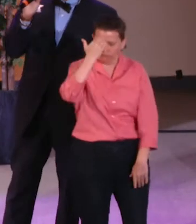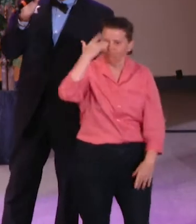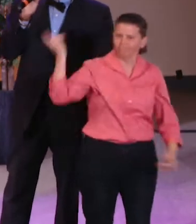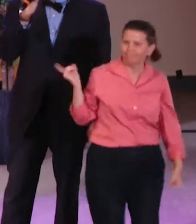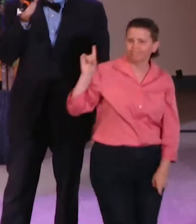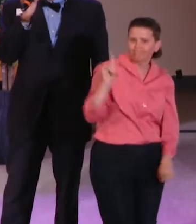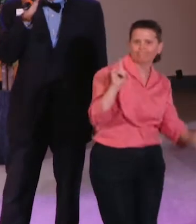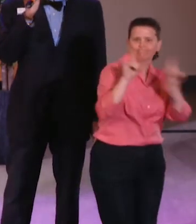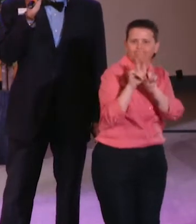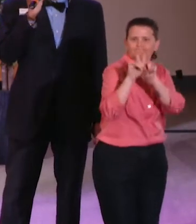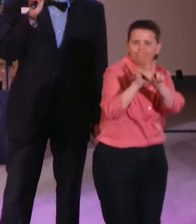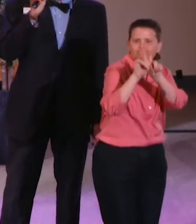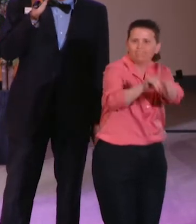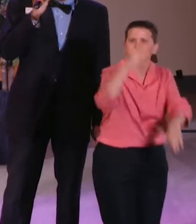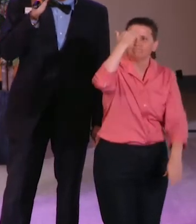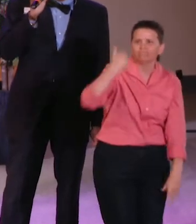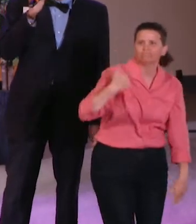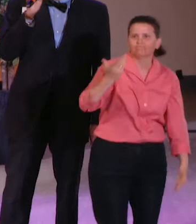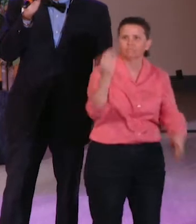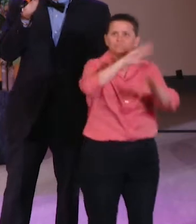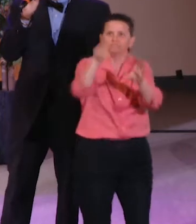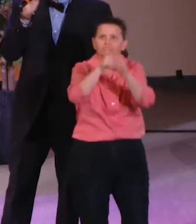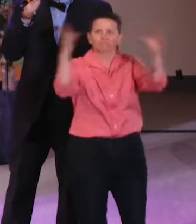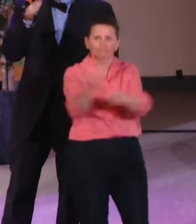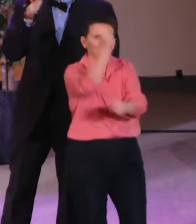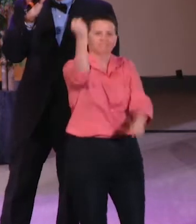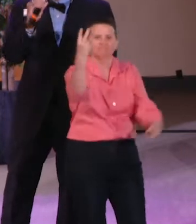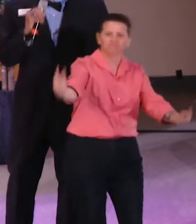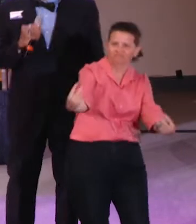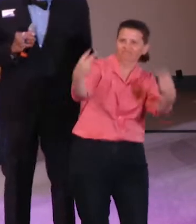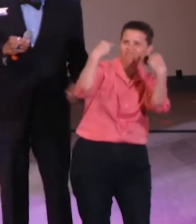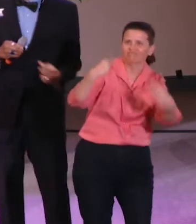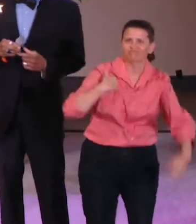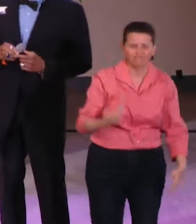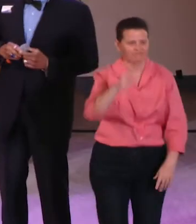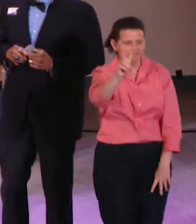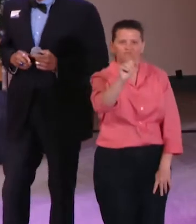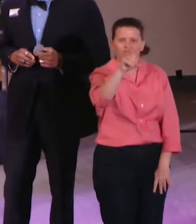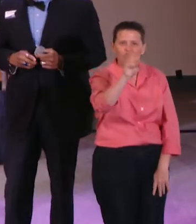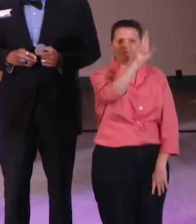right there with me. That's why I'm still winning every time you see me. I got the